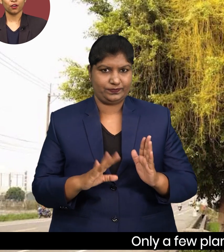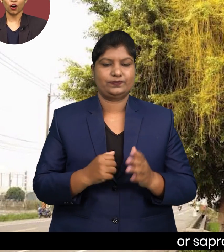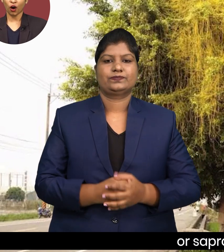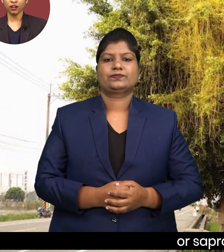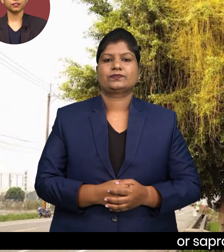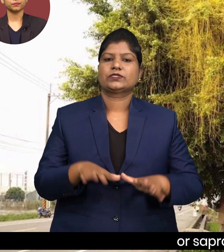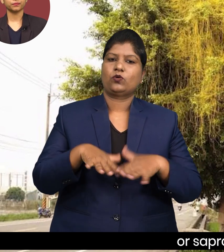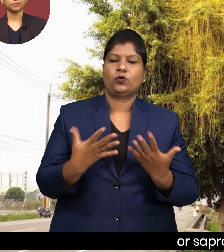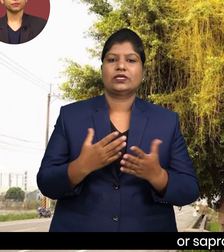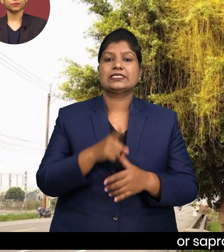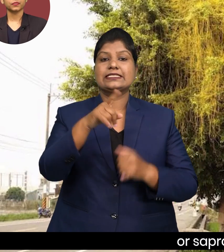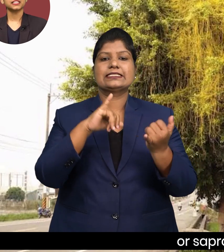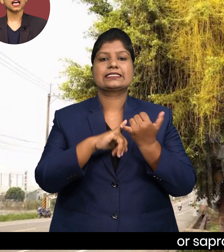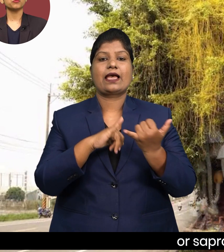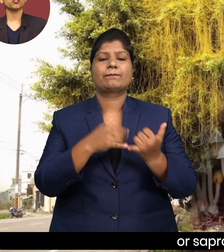or